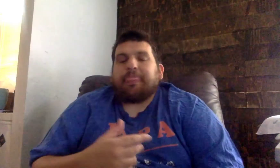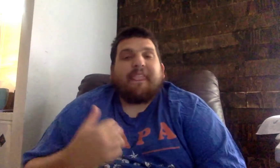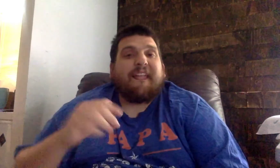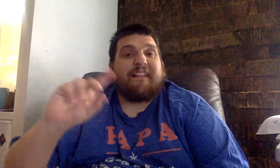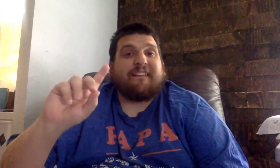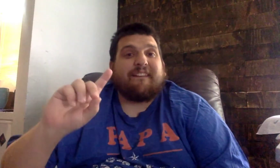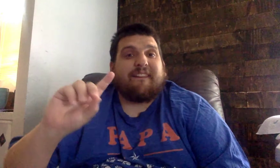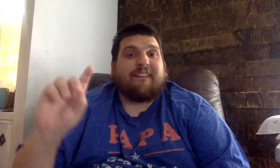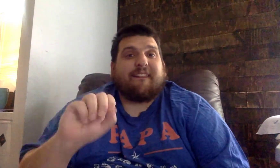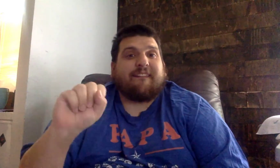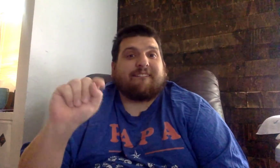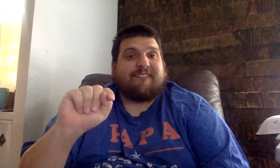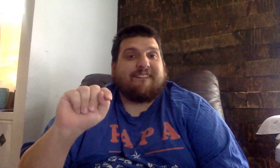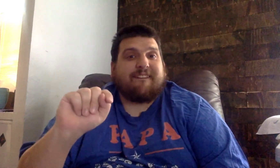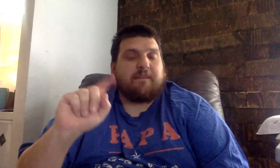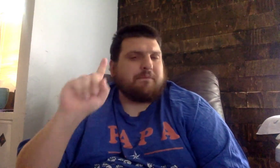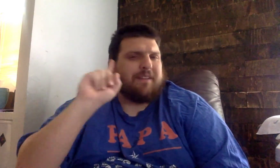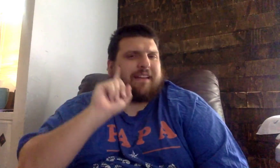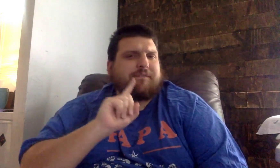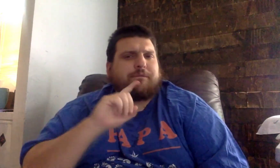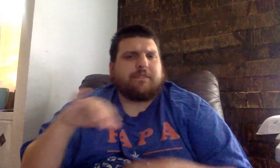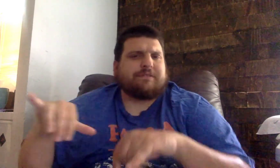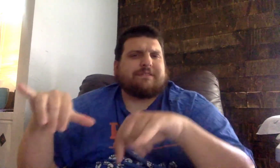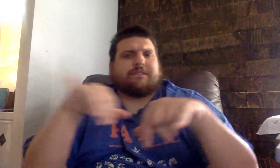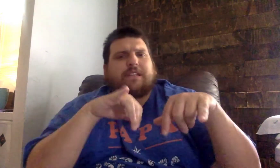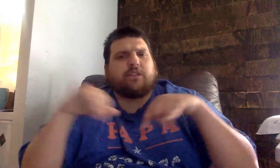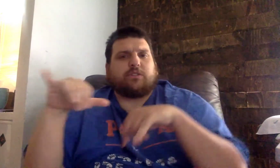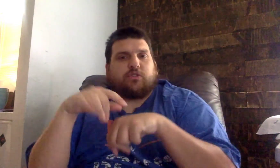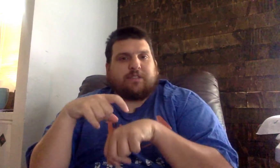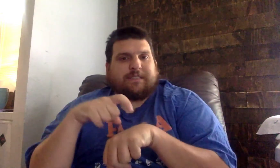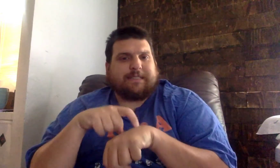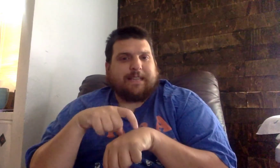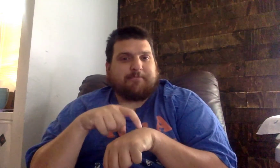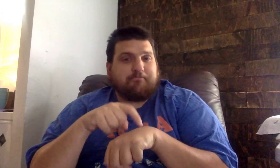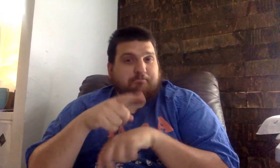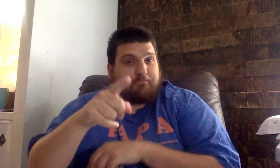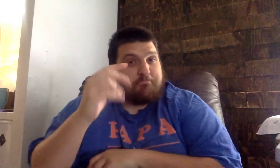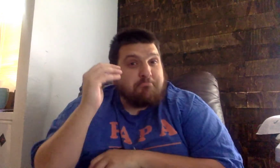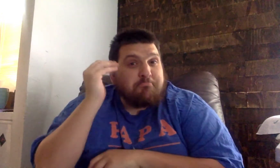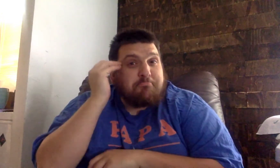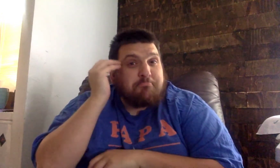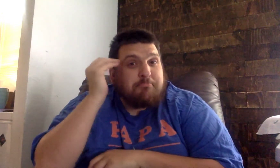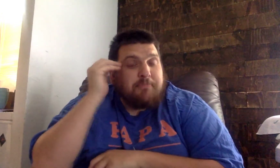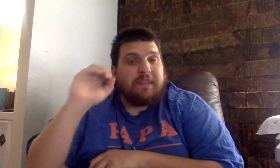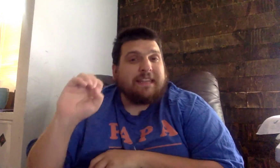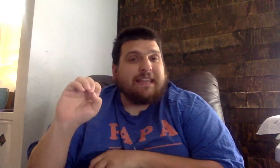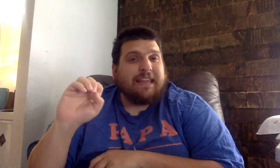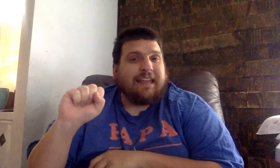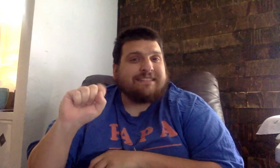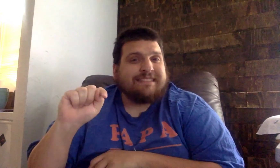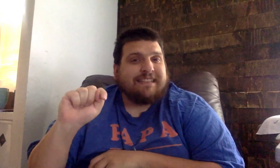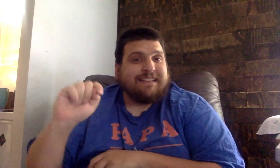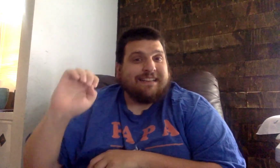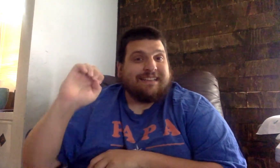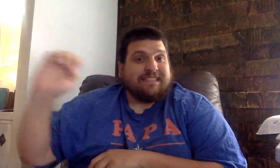Okay, DST, Deaf Standard Time. You know there's